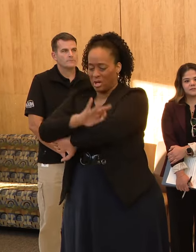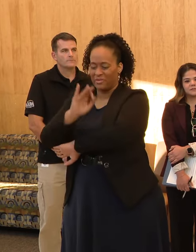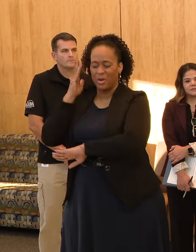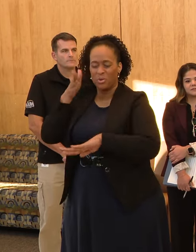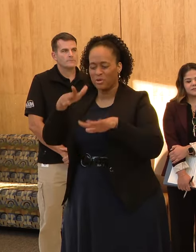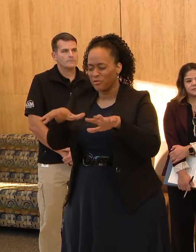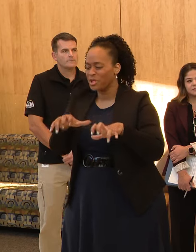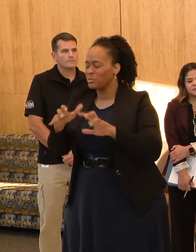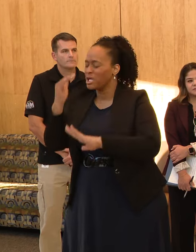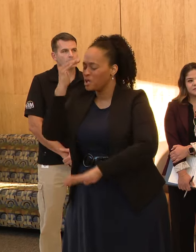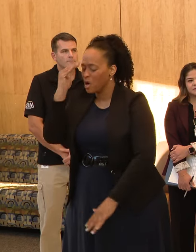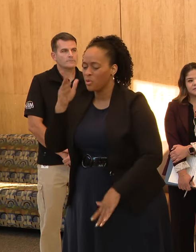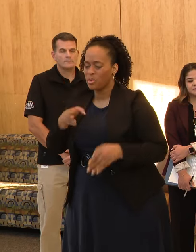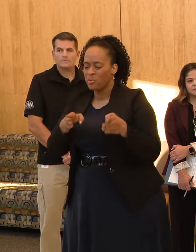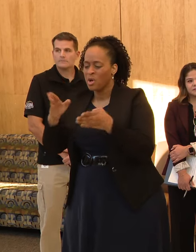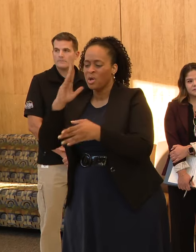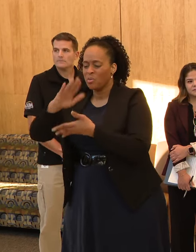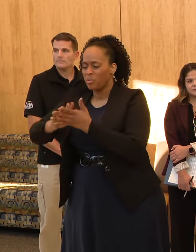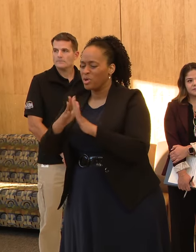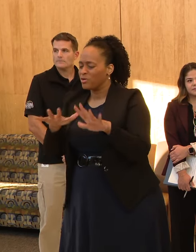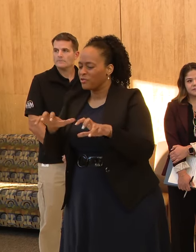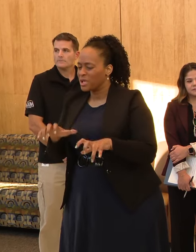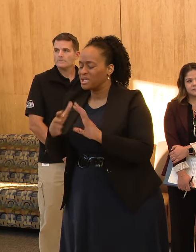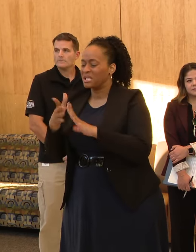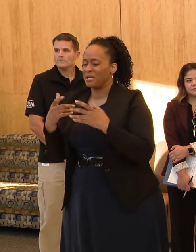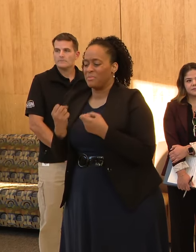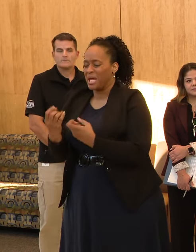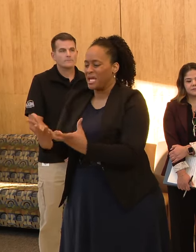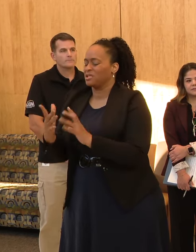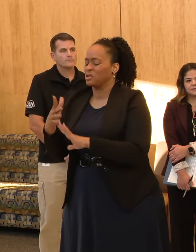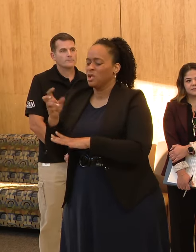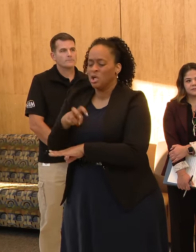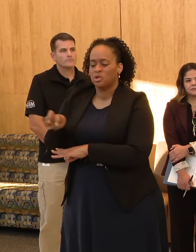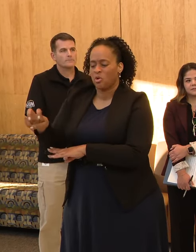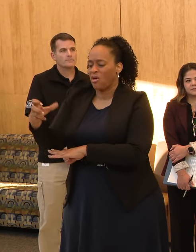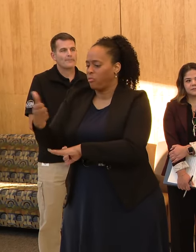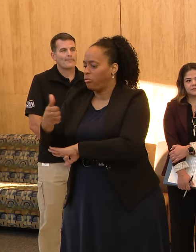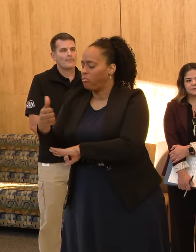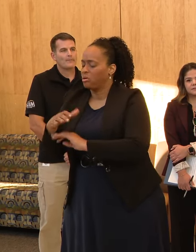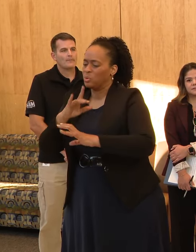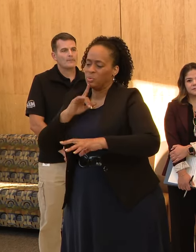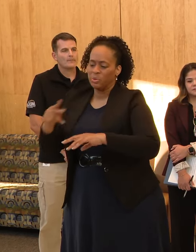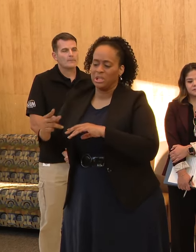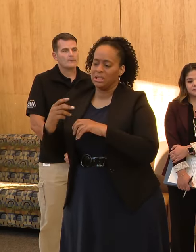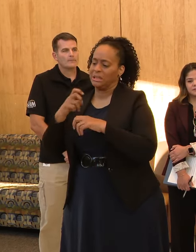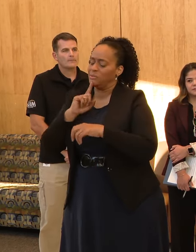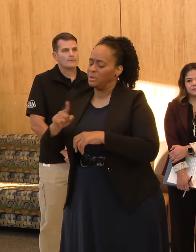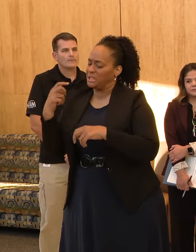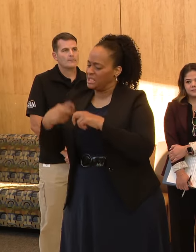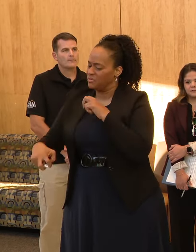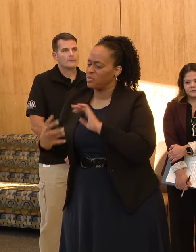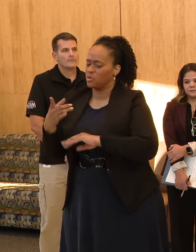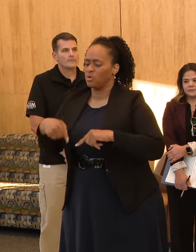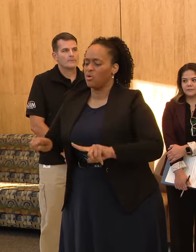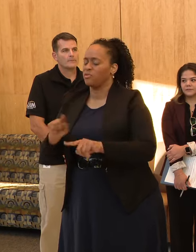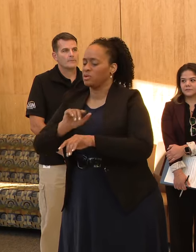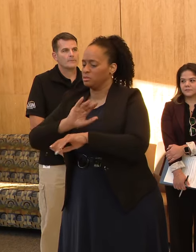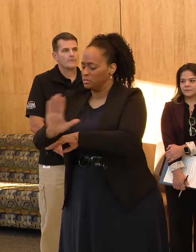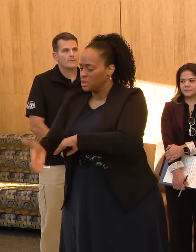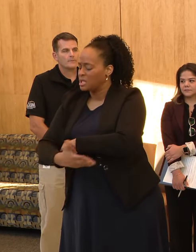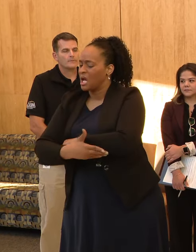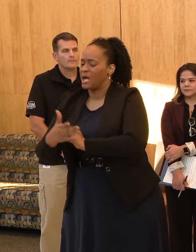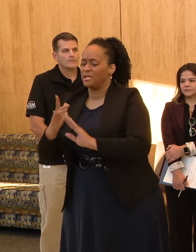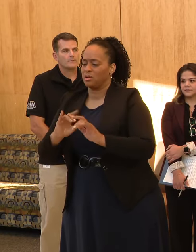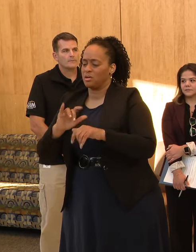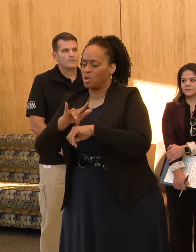freeze. We absolutely know they're going to freeze. That's going to make travel on those thoroughfares very, very difficult overnight and in the early morning hours.